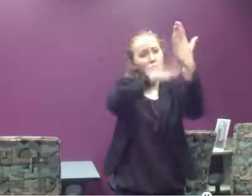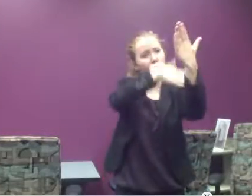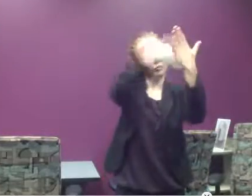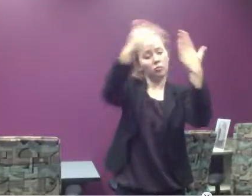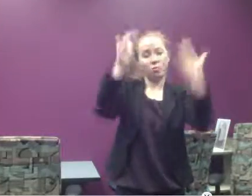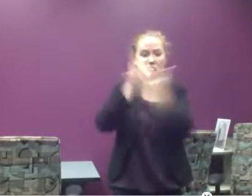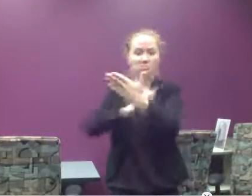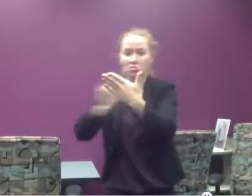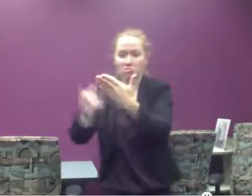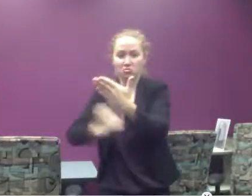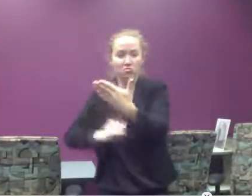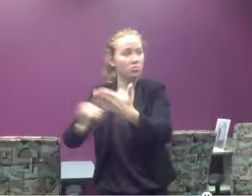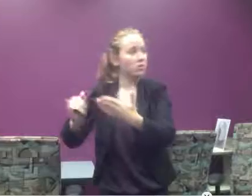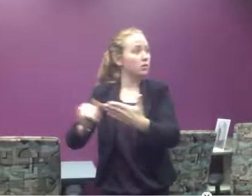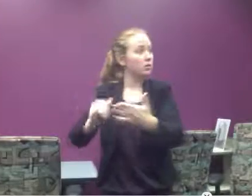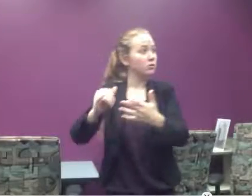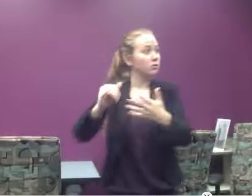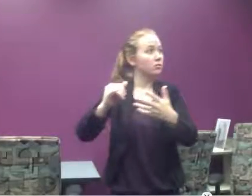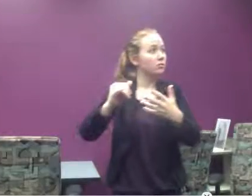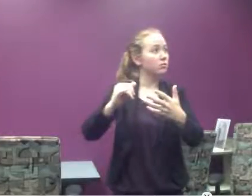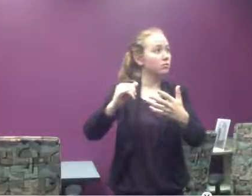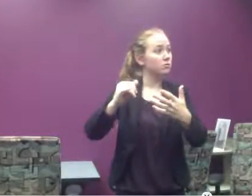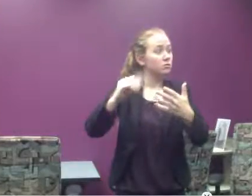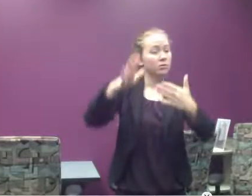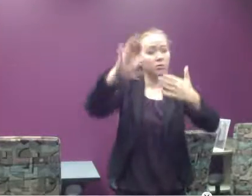you are. And we're going to paint that and draw that.